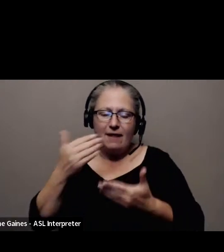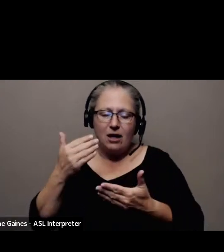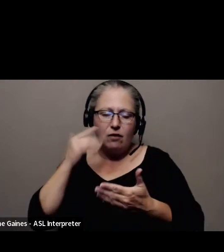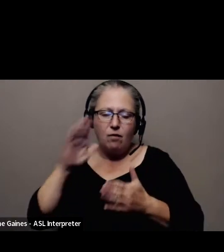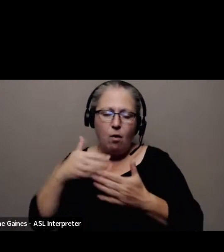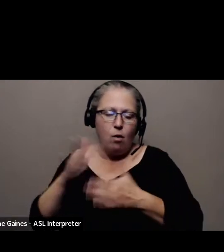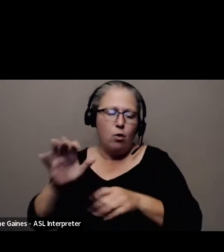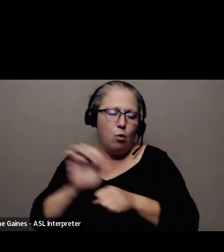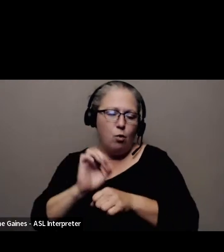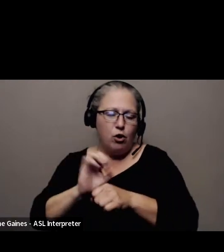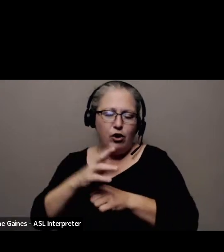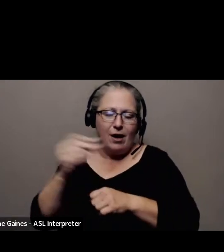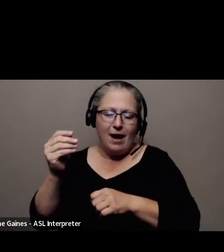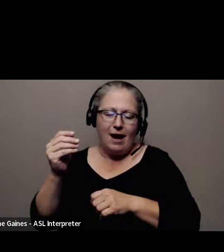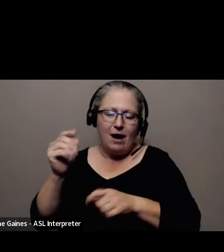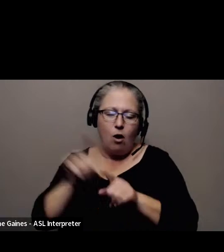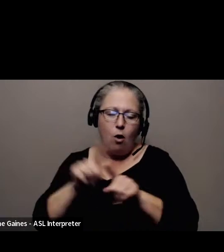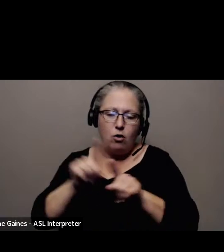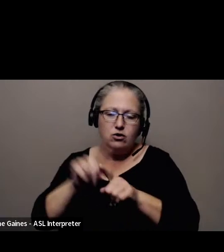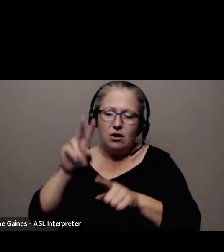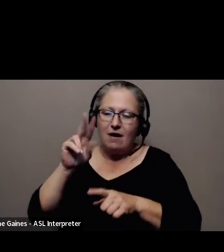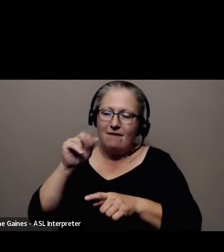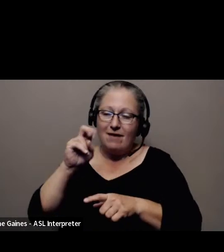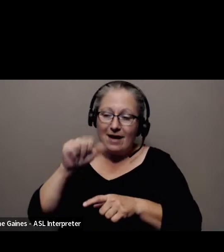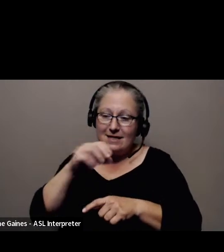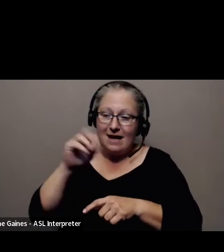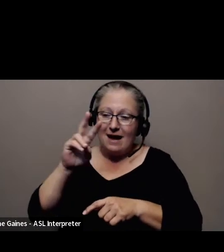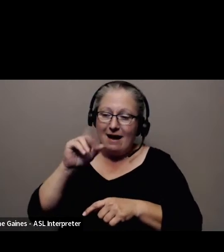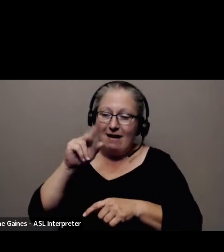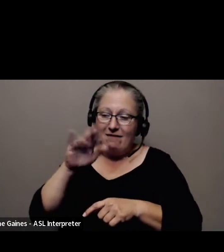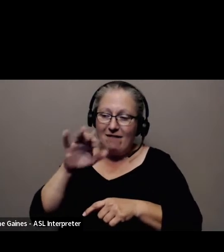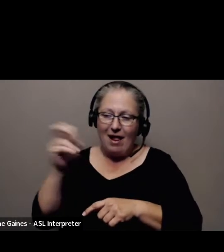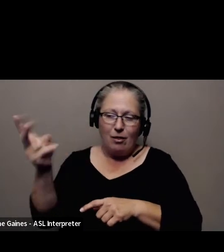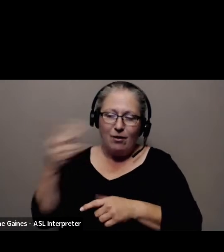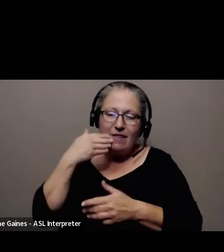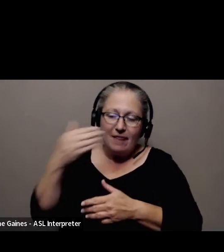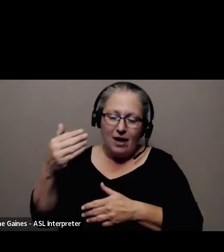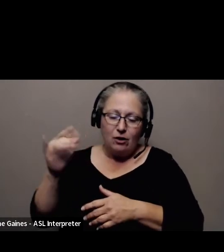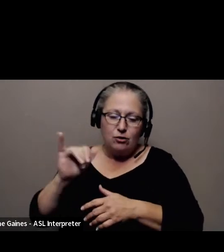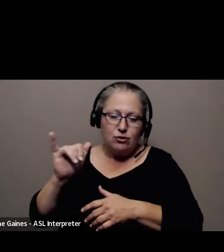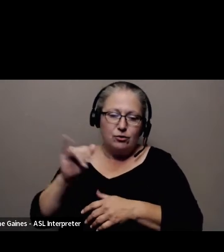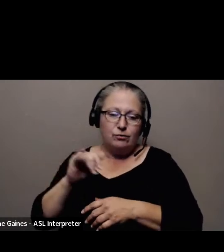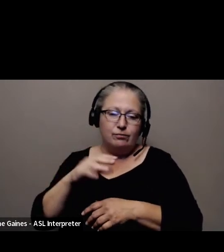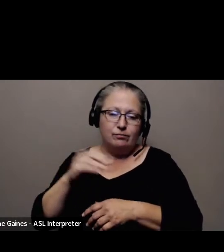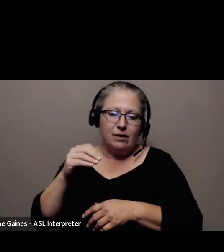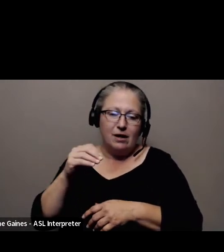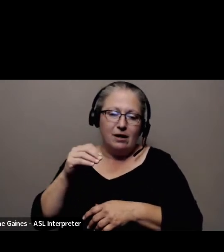all your work on this and also Vanessa and Valerie behind you. Sitting behind you. So thank you.